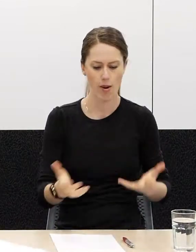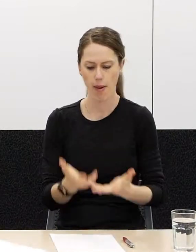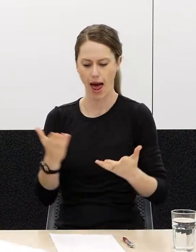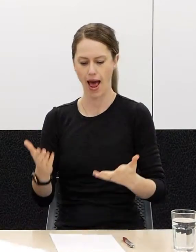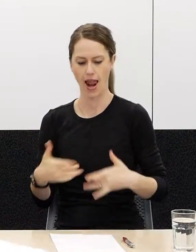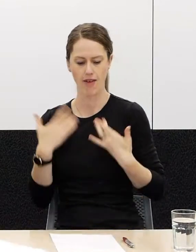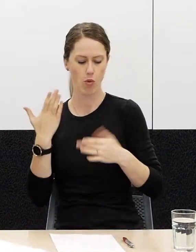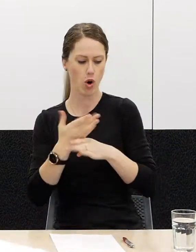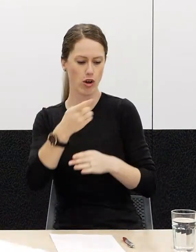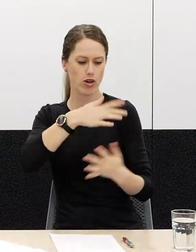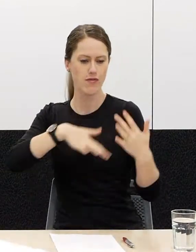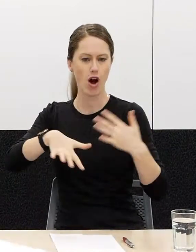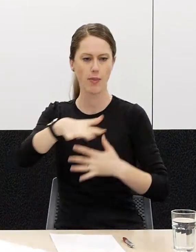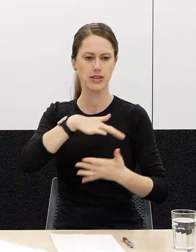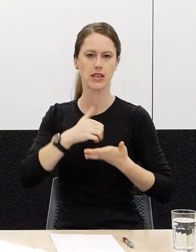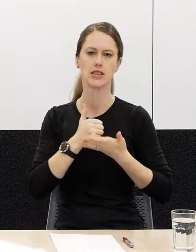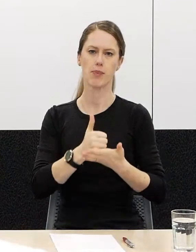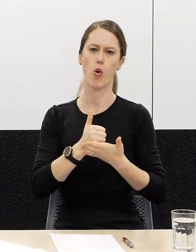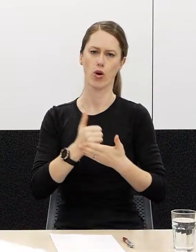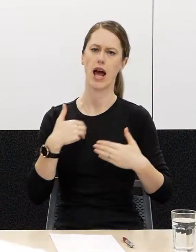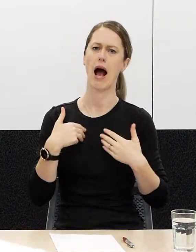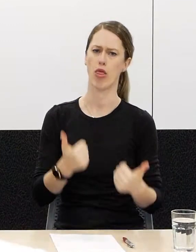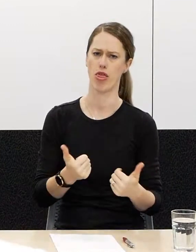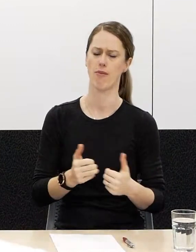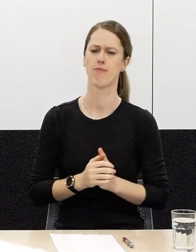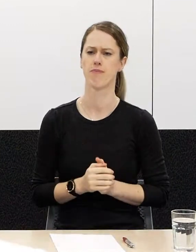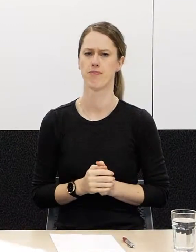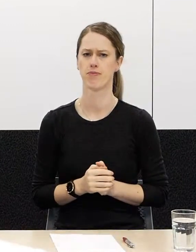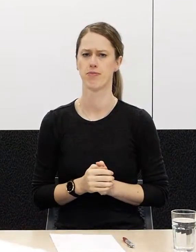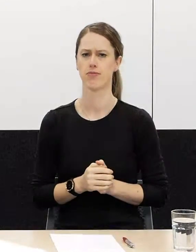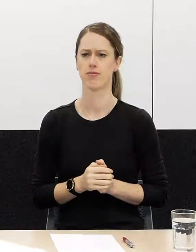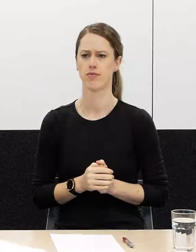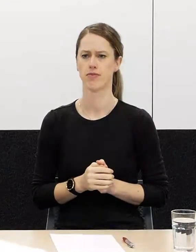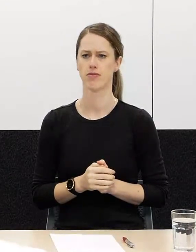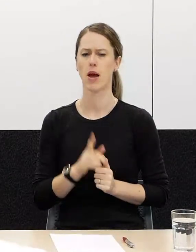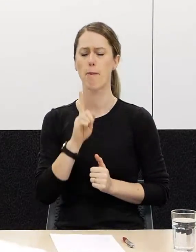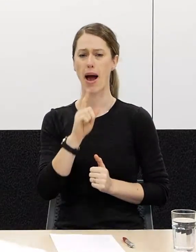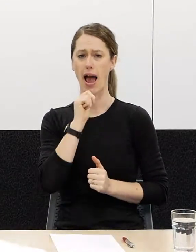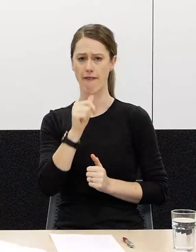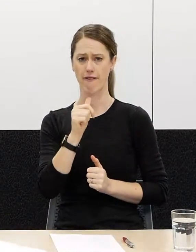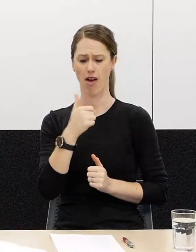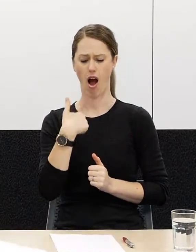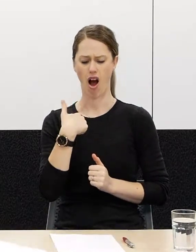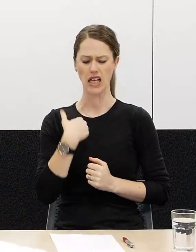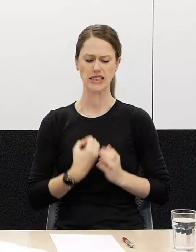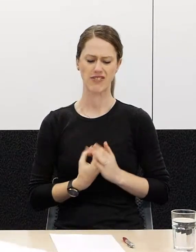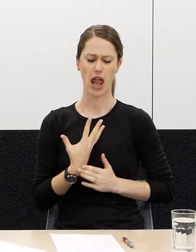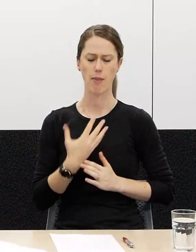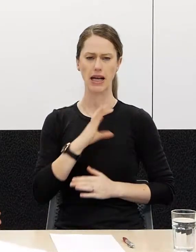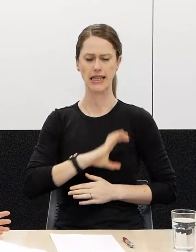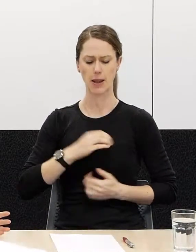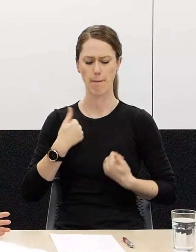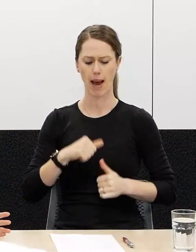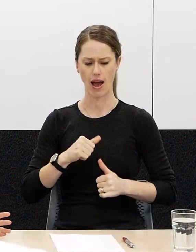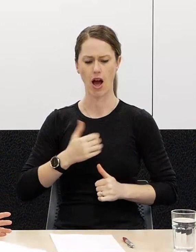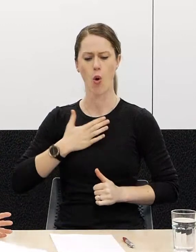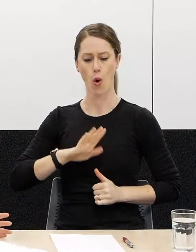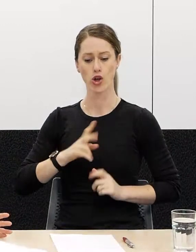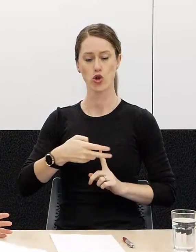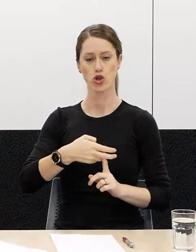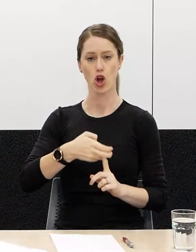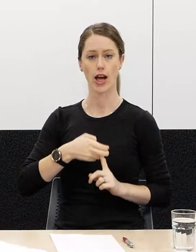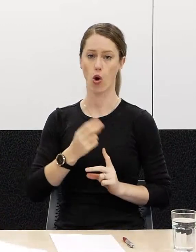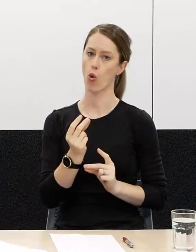in environments that support good health. But if I did develop cancer, I would want it to be